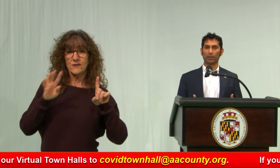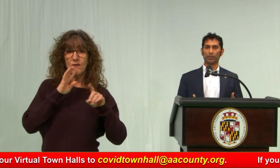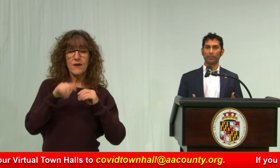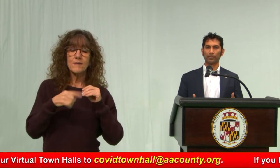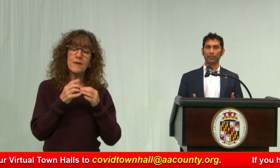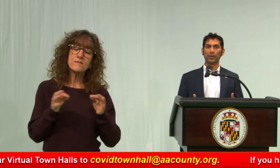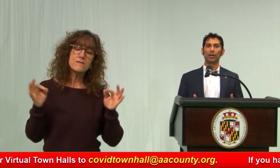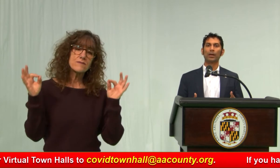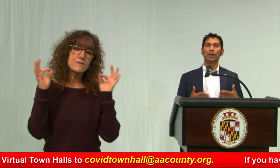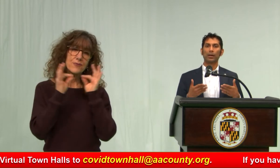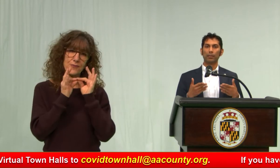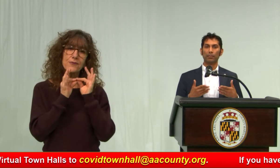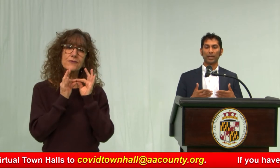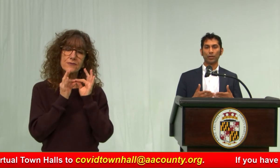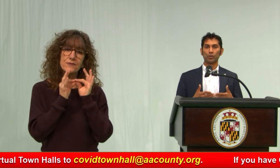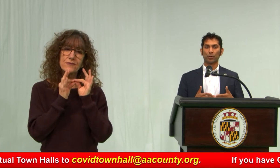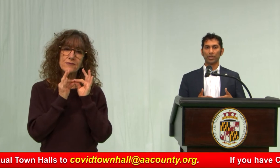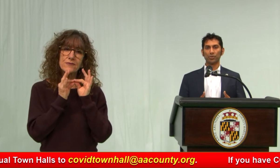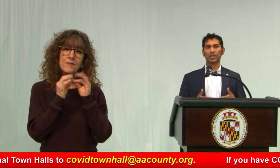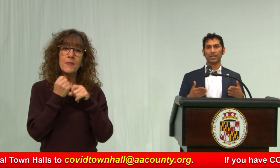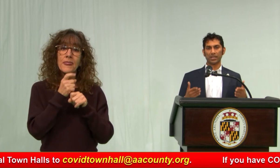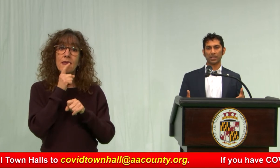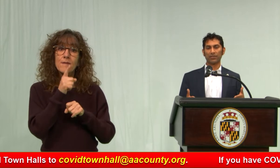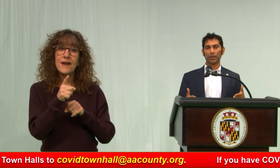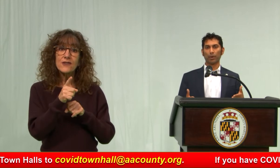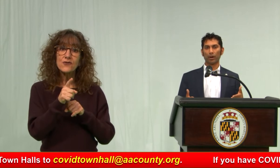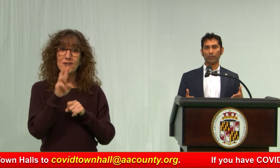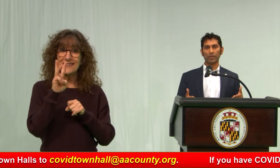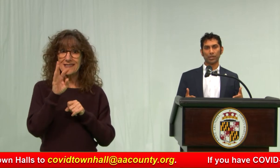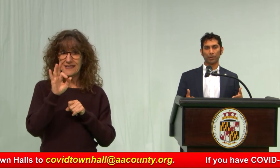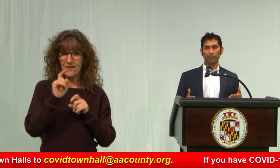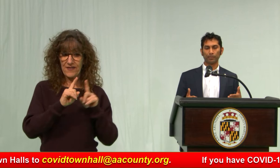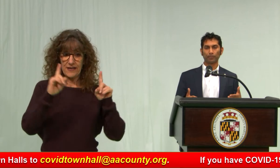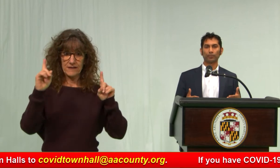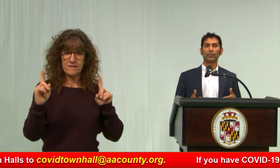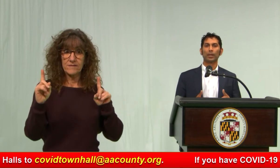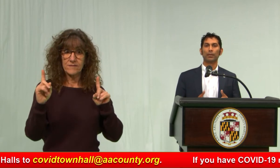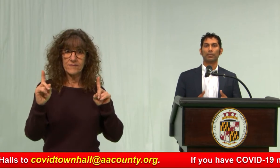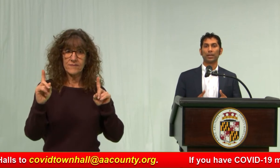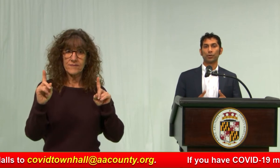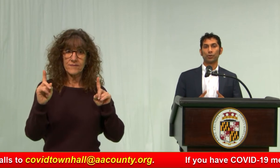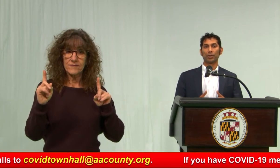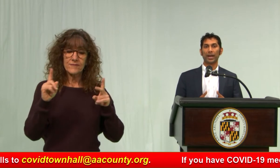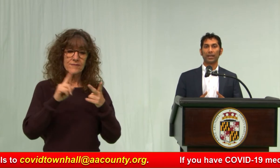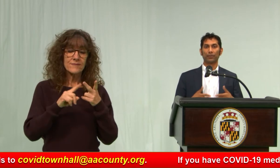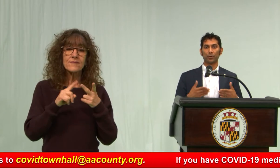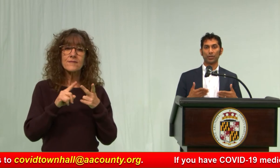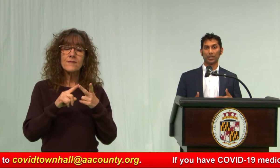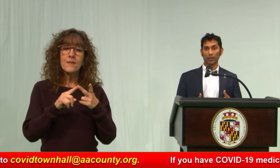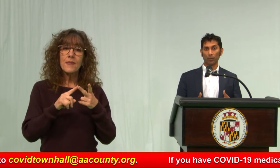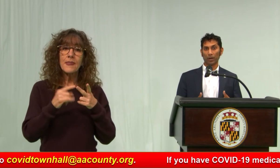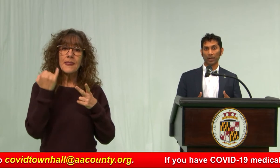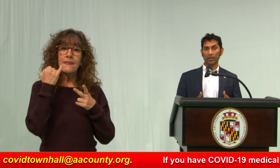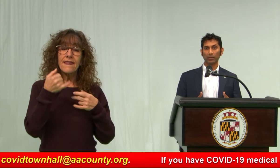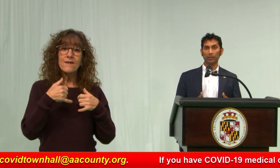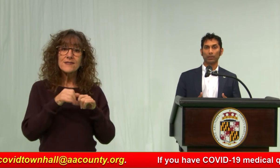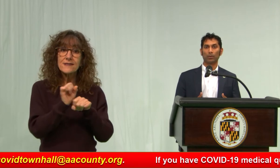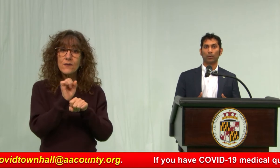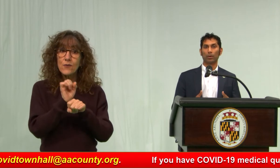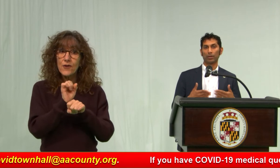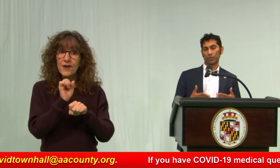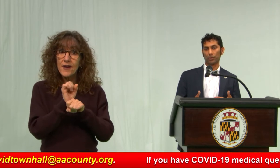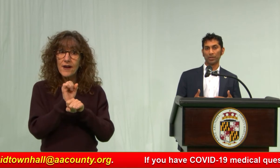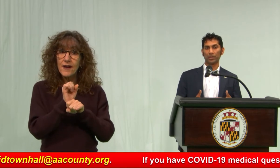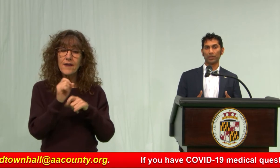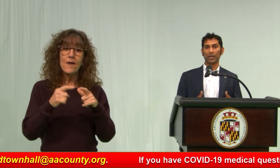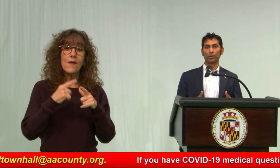is critical. Making sure that you stay 6 feet apart from each other, making sure that if you're still working